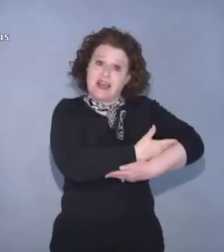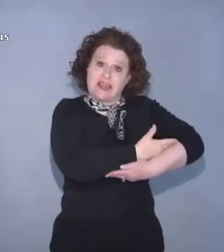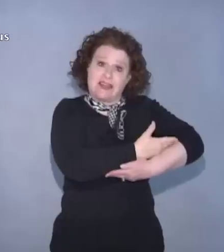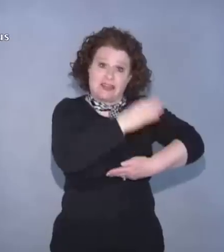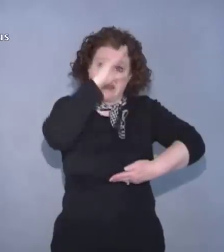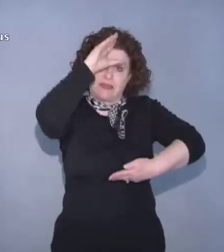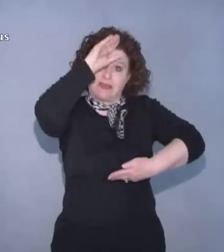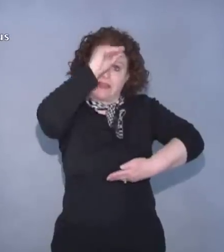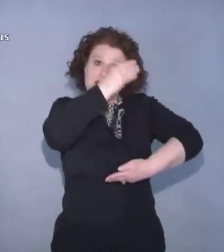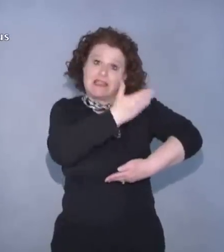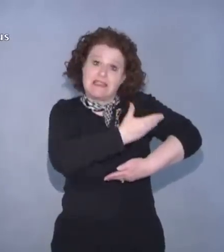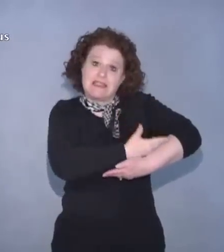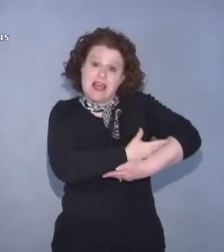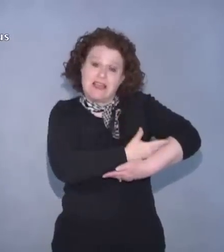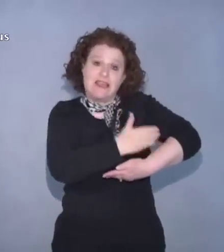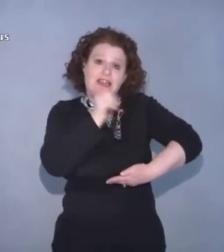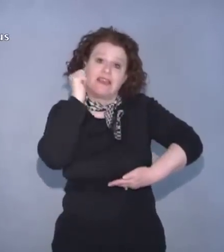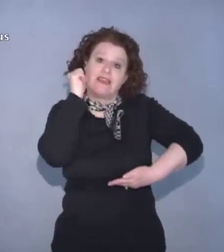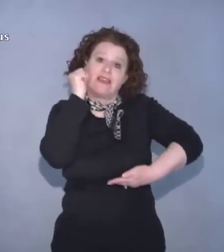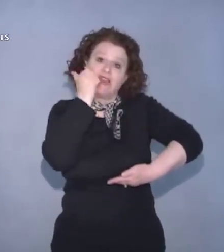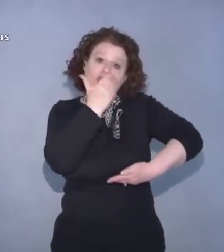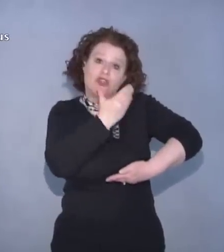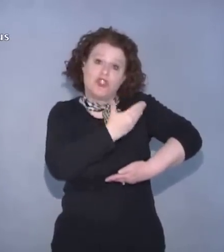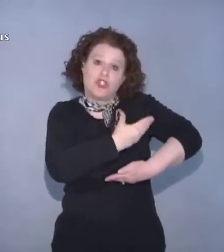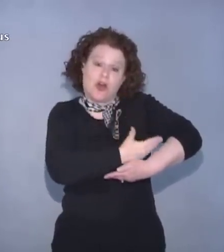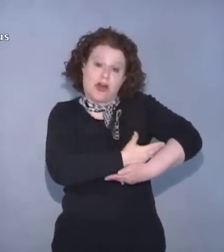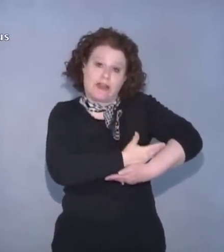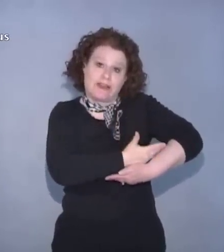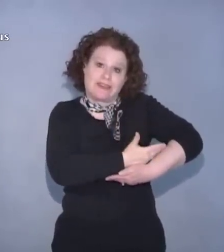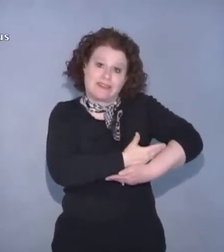son. Son, daughter.